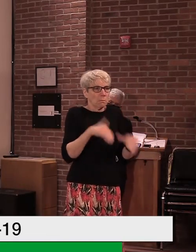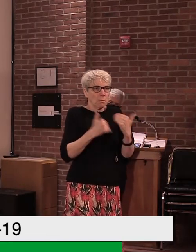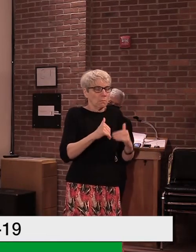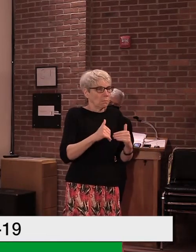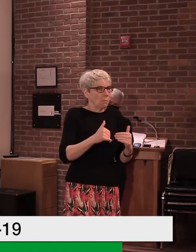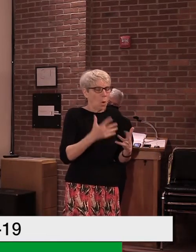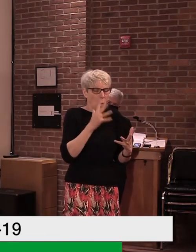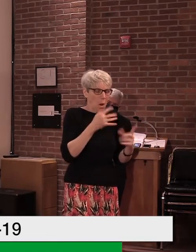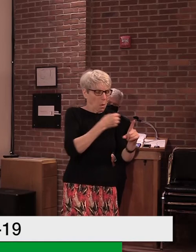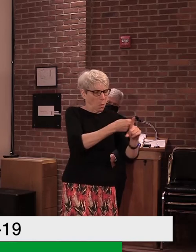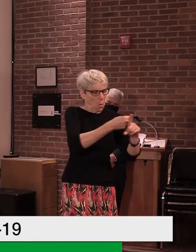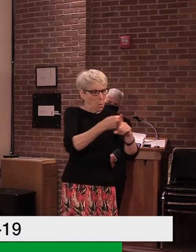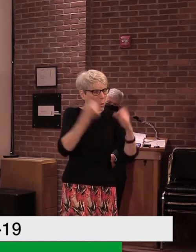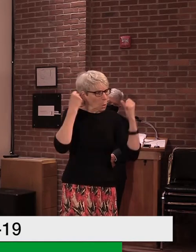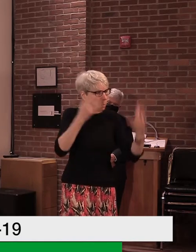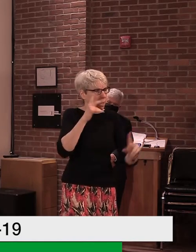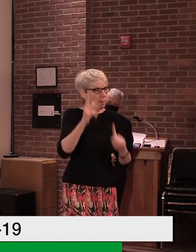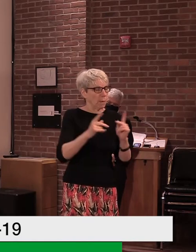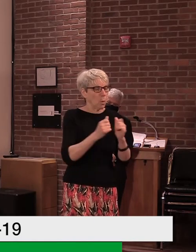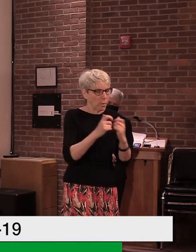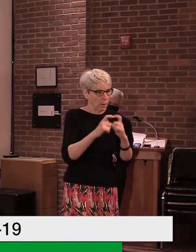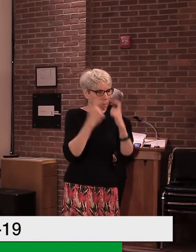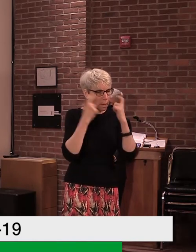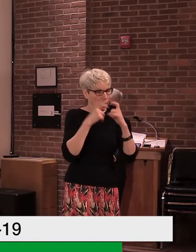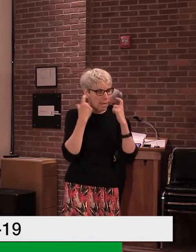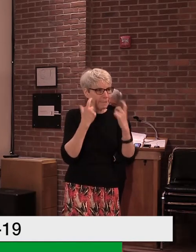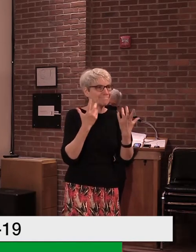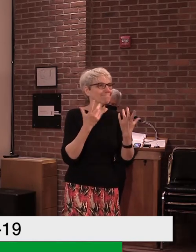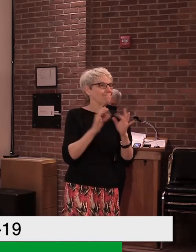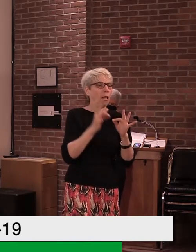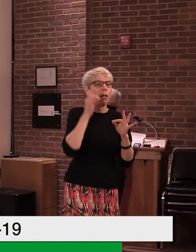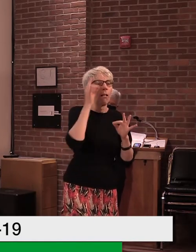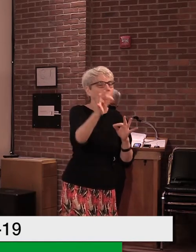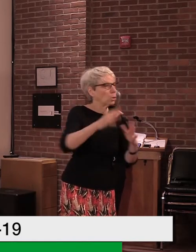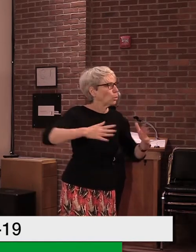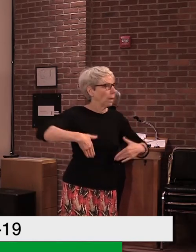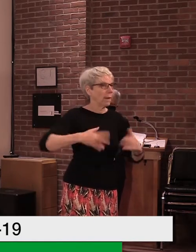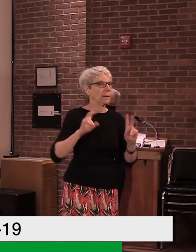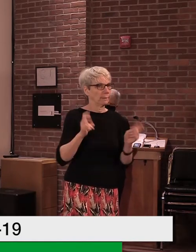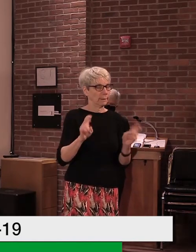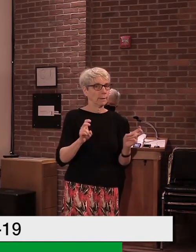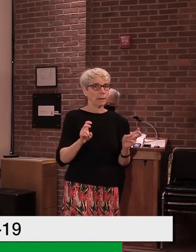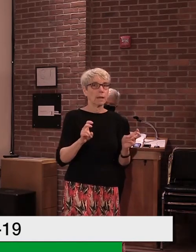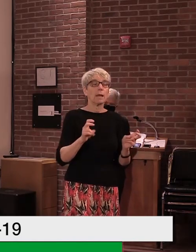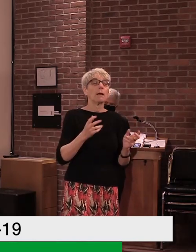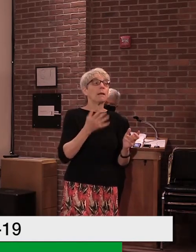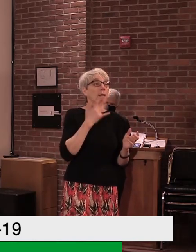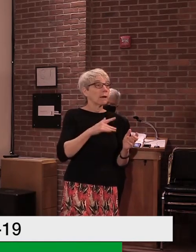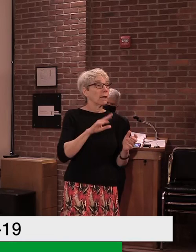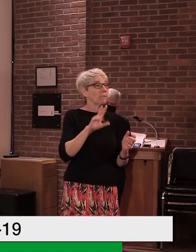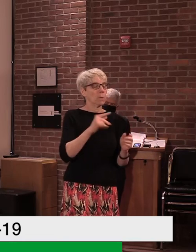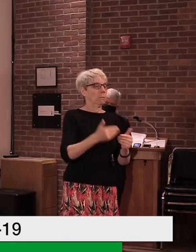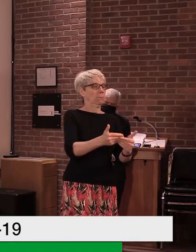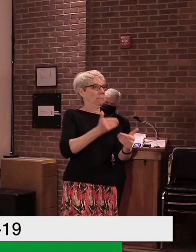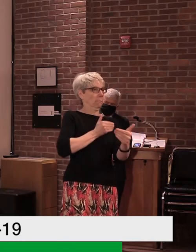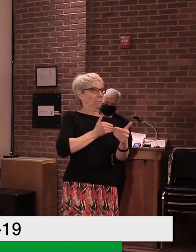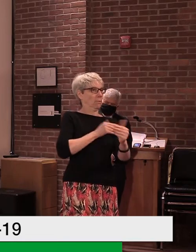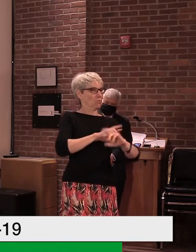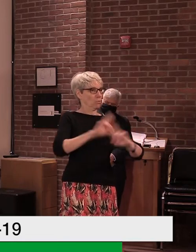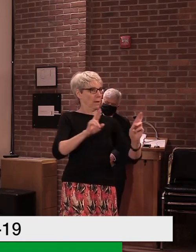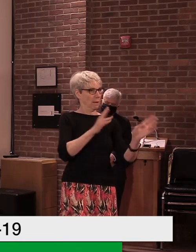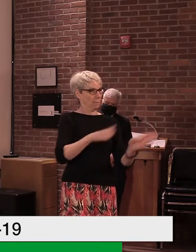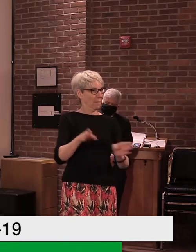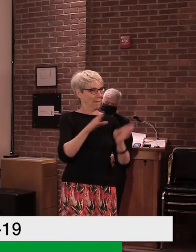of the armamentarium out that they can. It's nice in our case that we can be very proactive and preemptive about